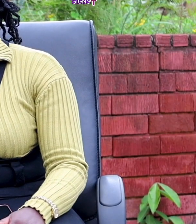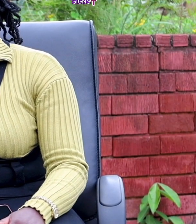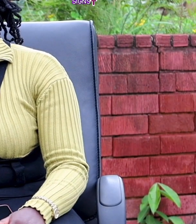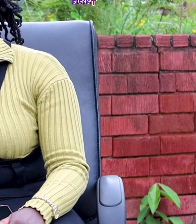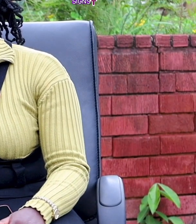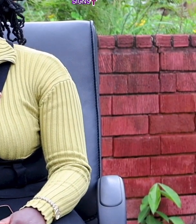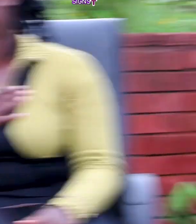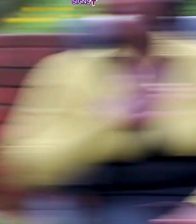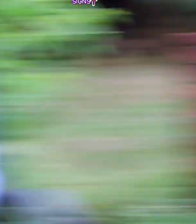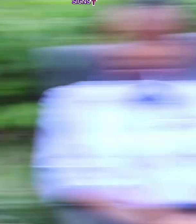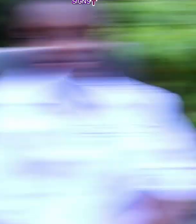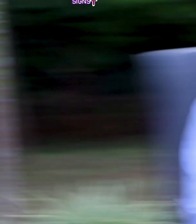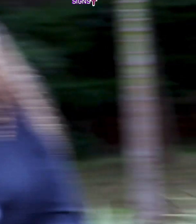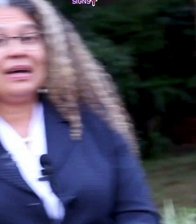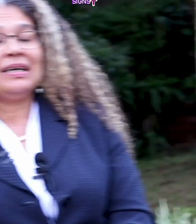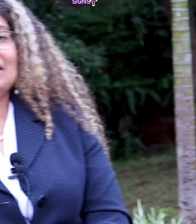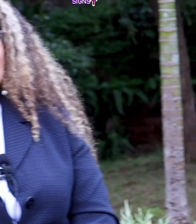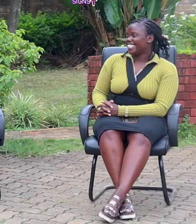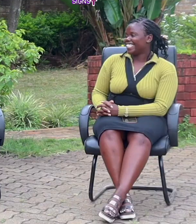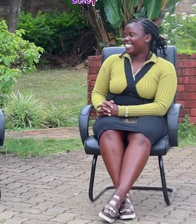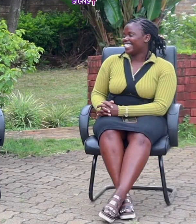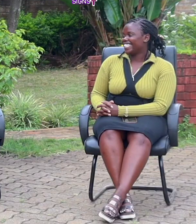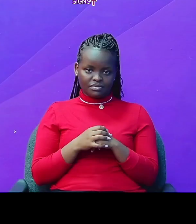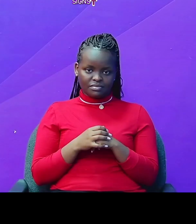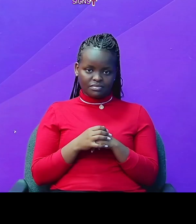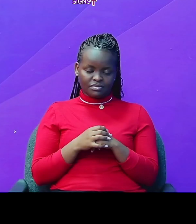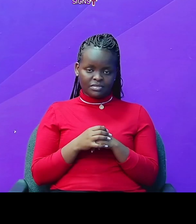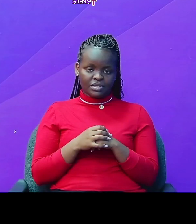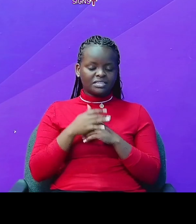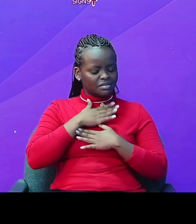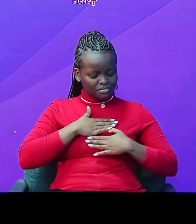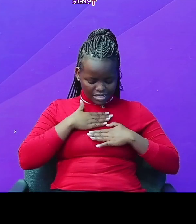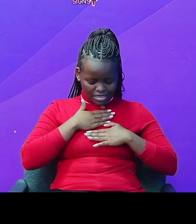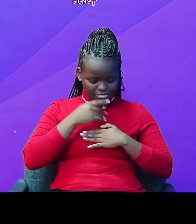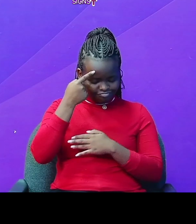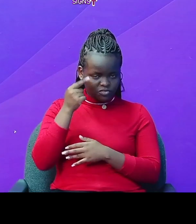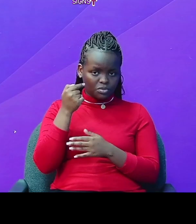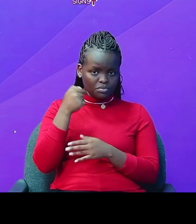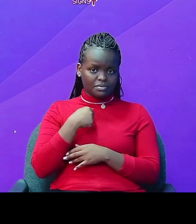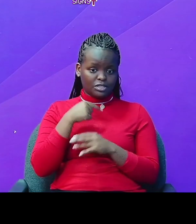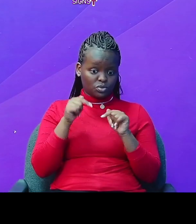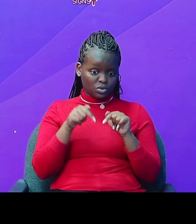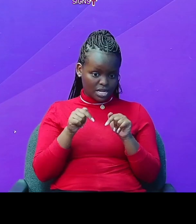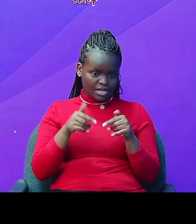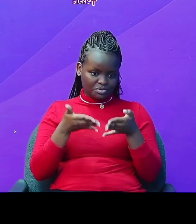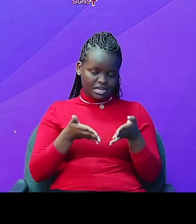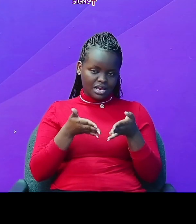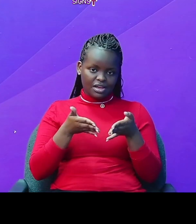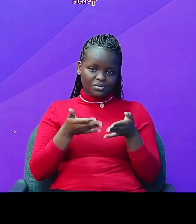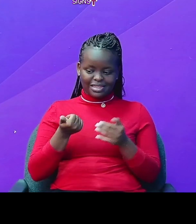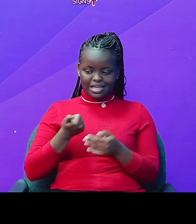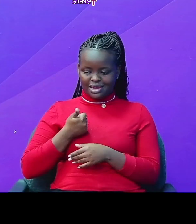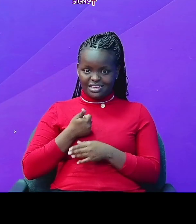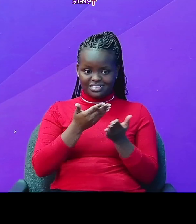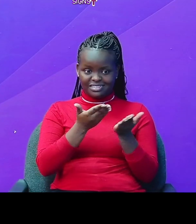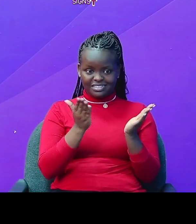closing word from Eduarda. It's been a pleasure for me today. It's been a pleasure to be here with the girls. It's been a